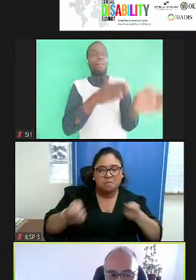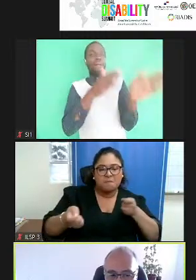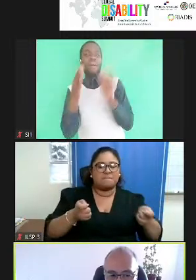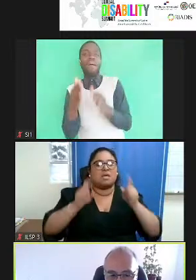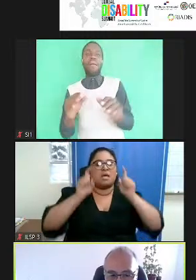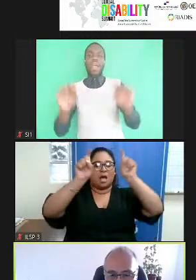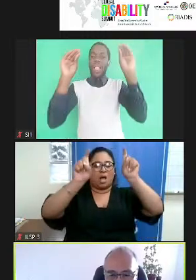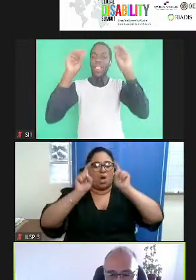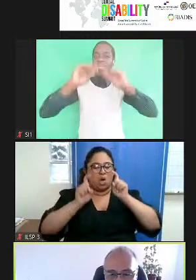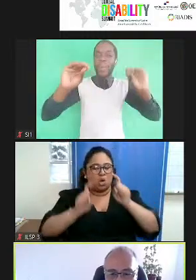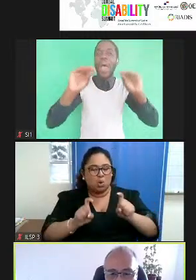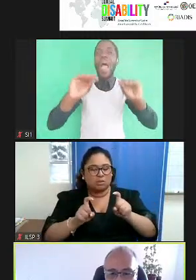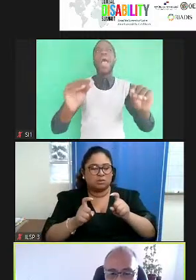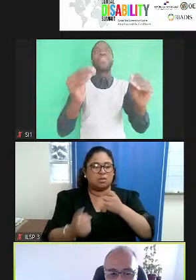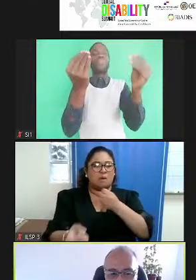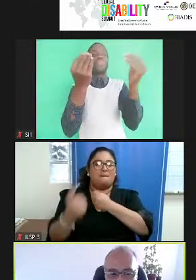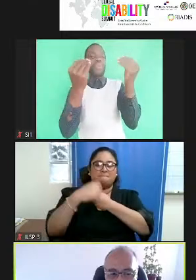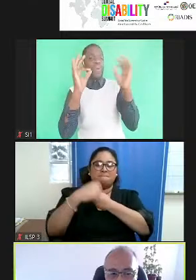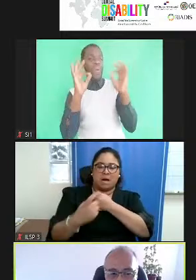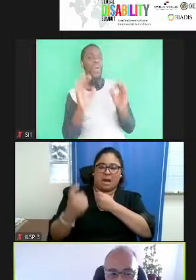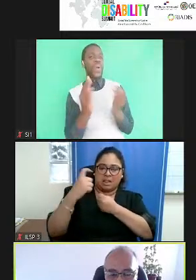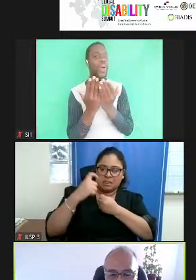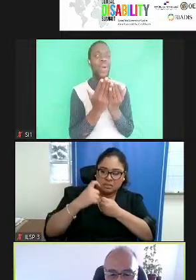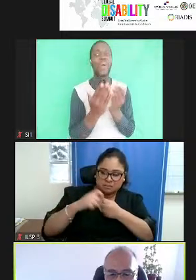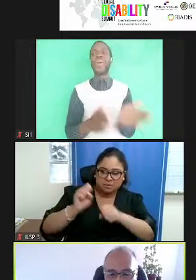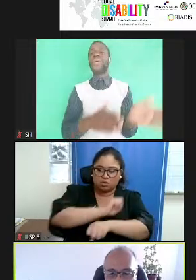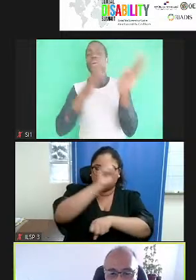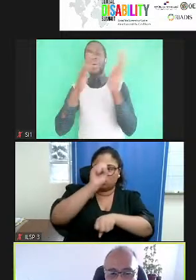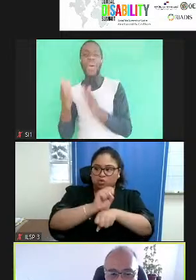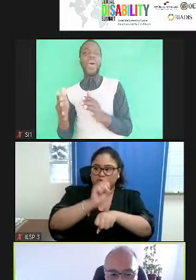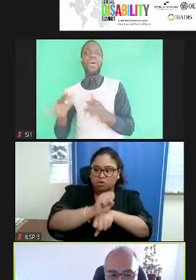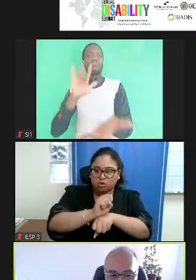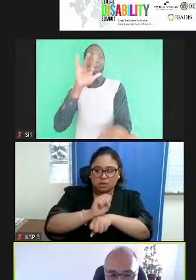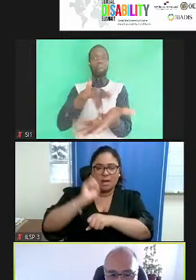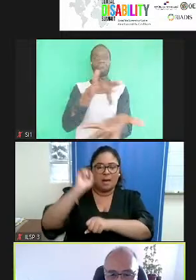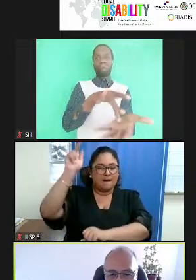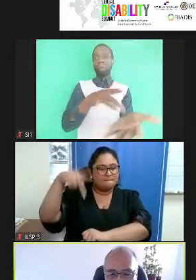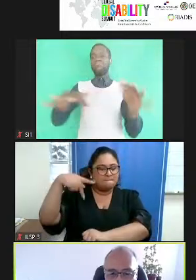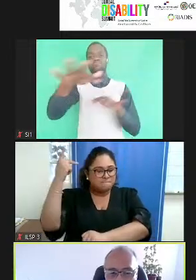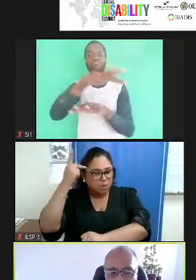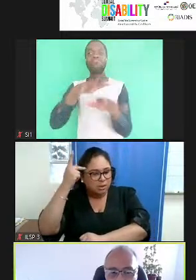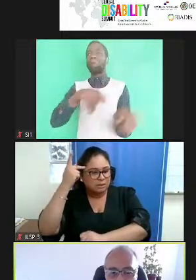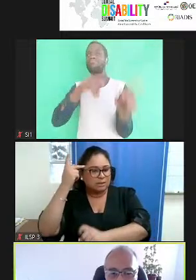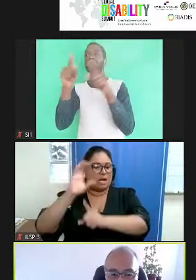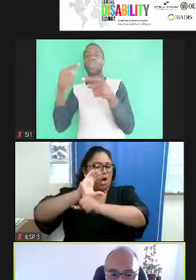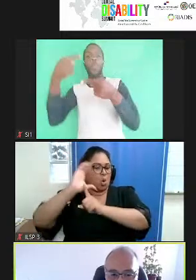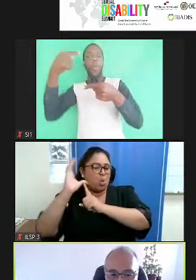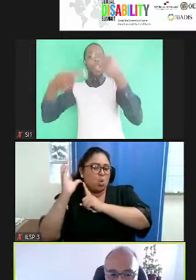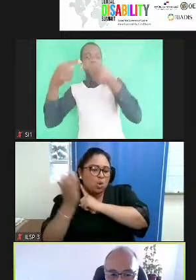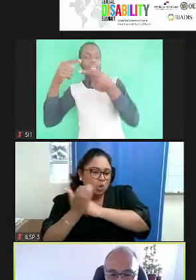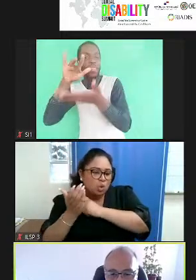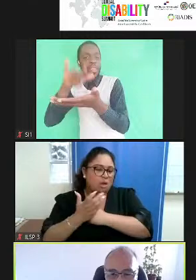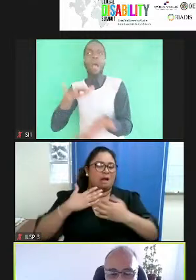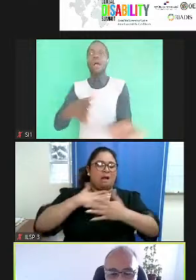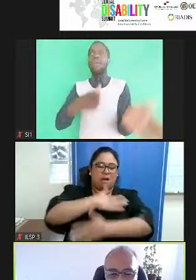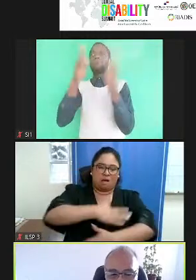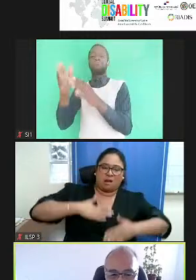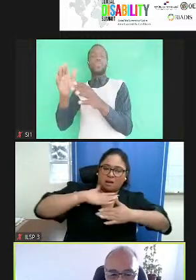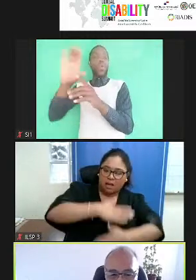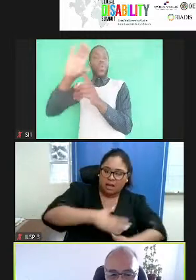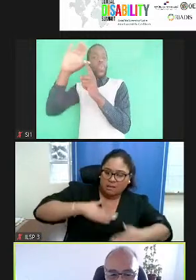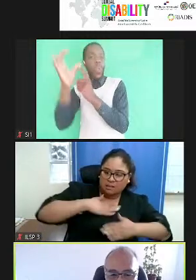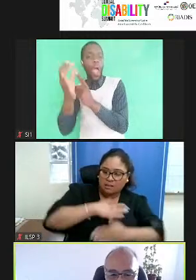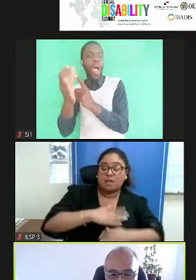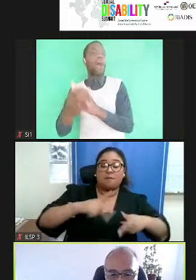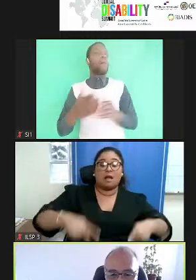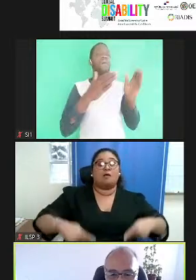education social participation political cultural recreative